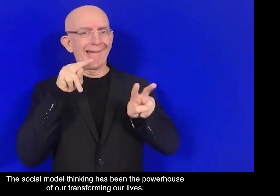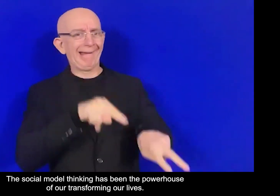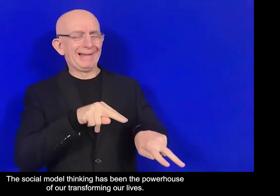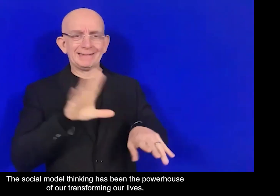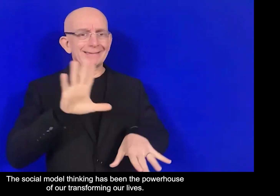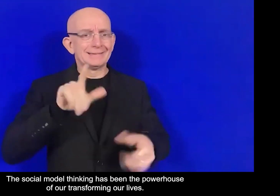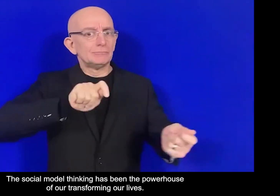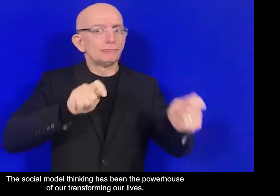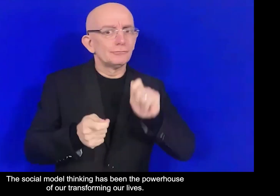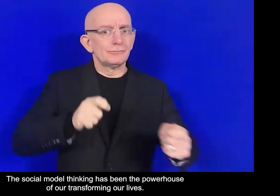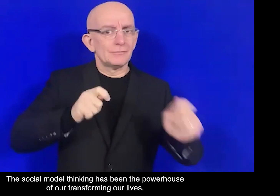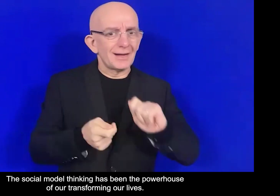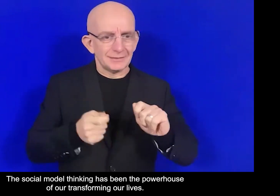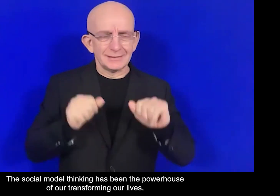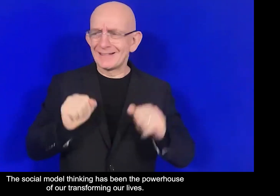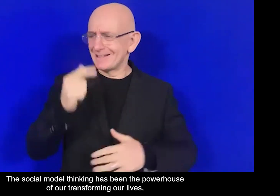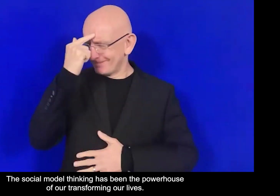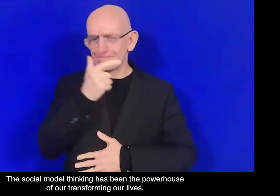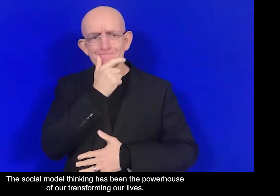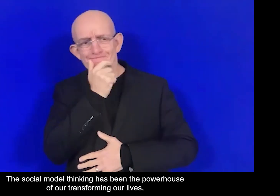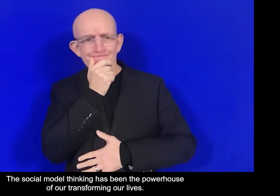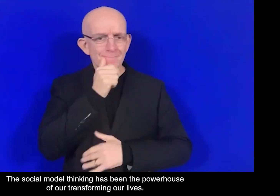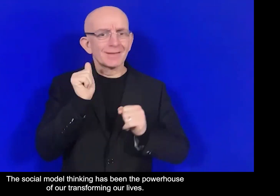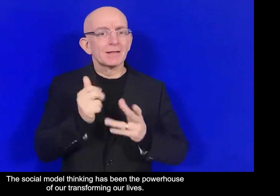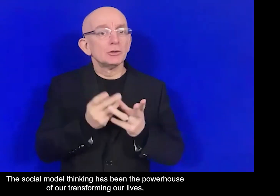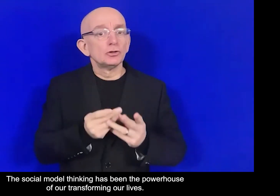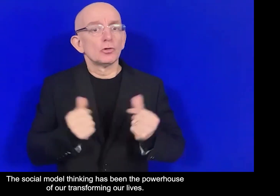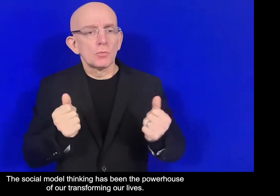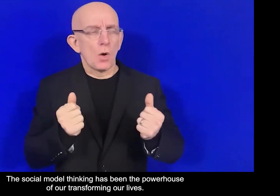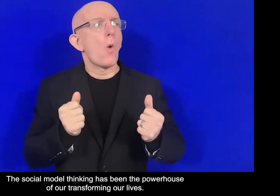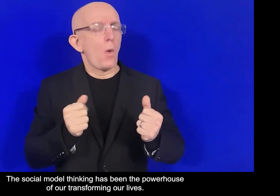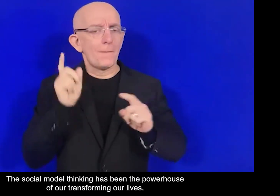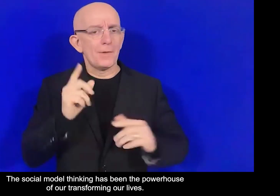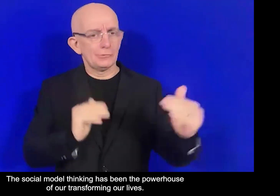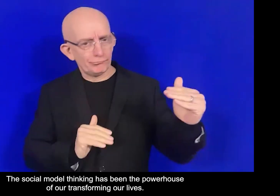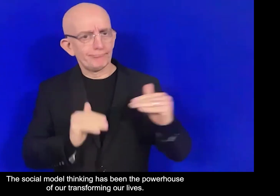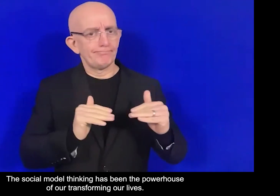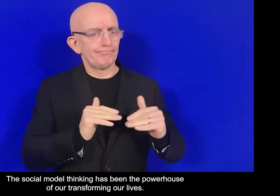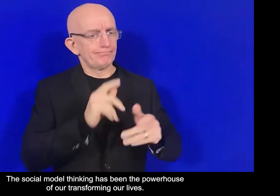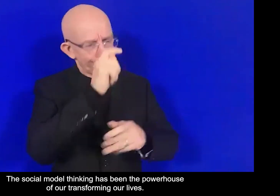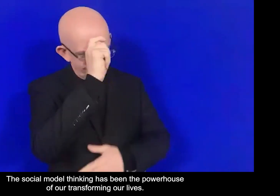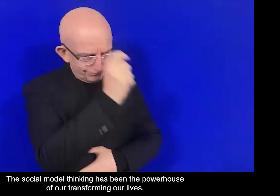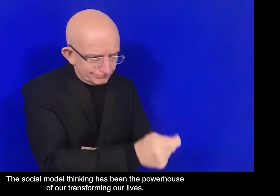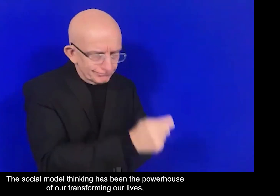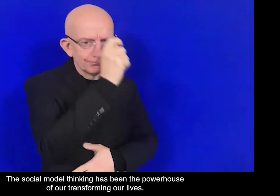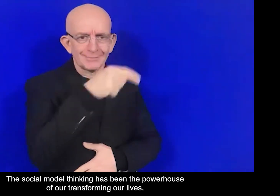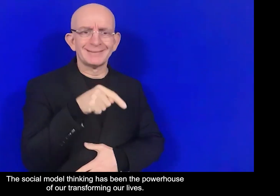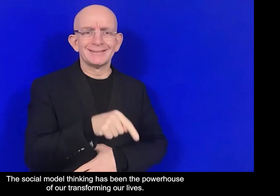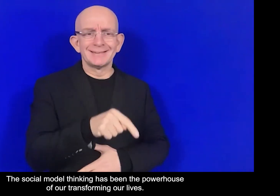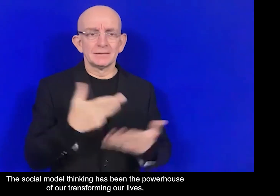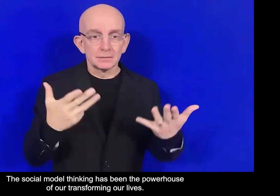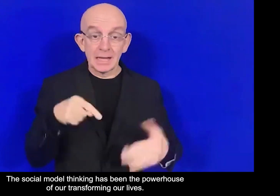This social model thinking has been the powerhouse of